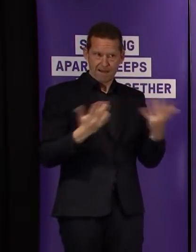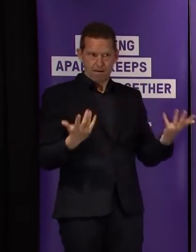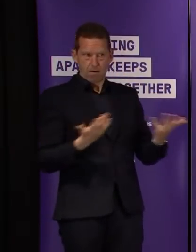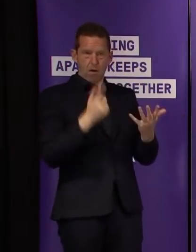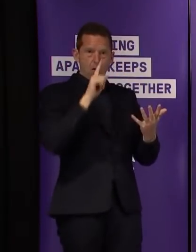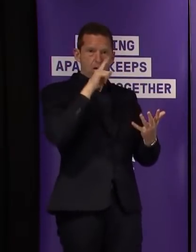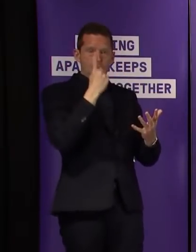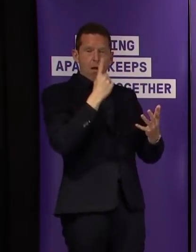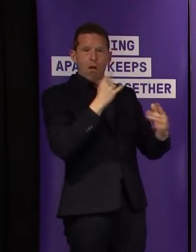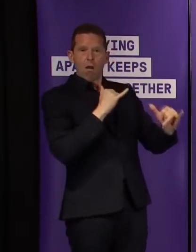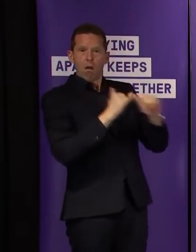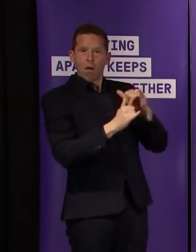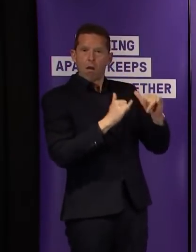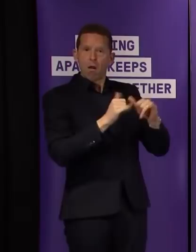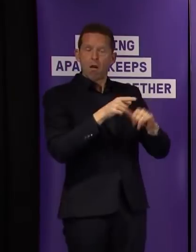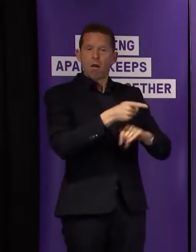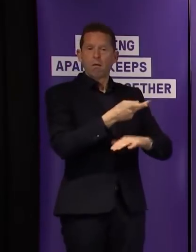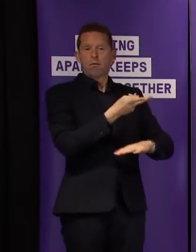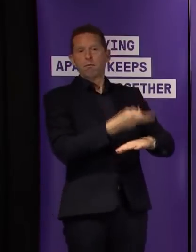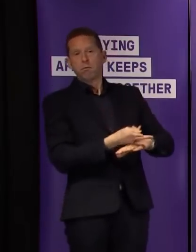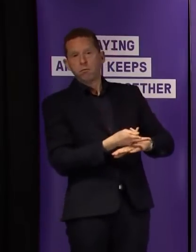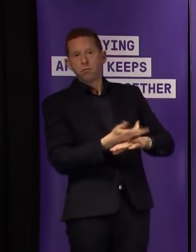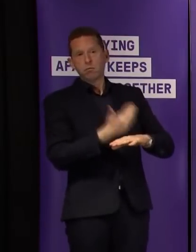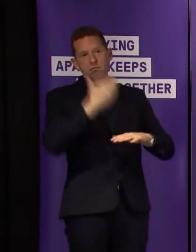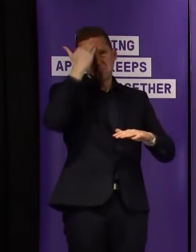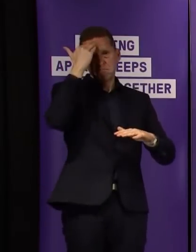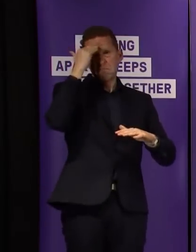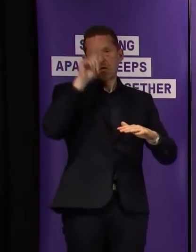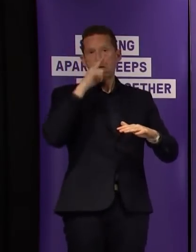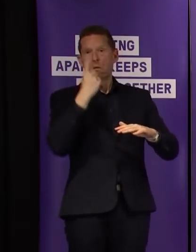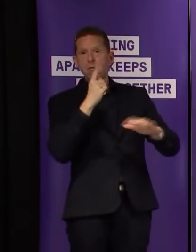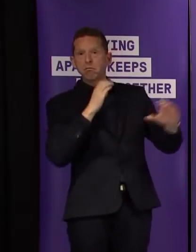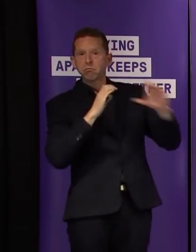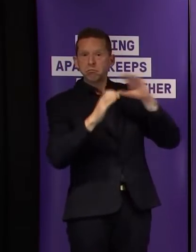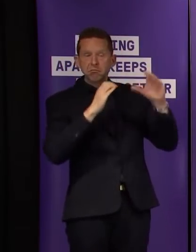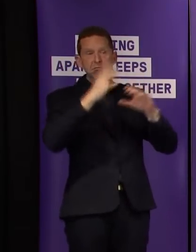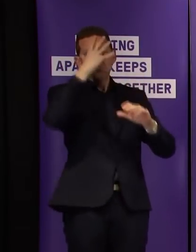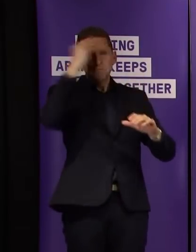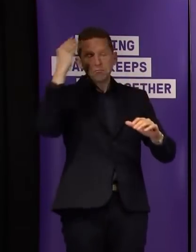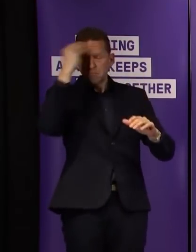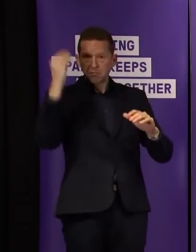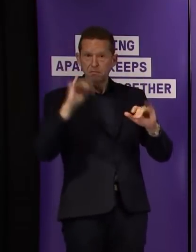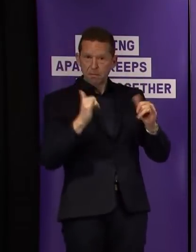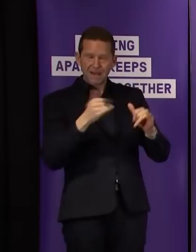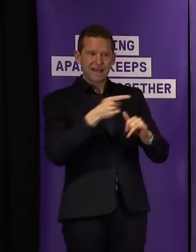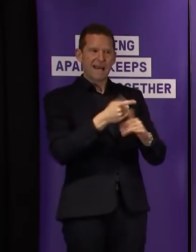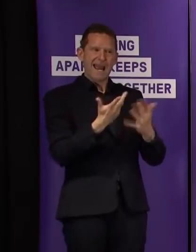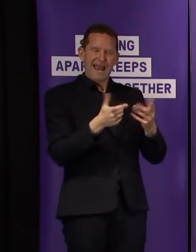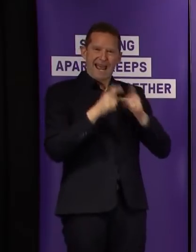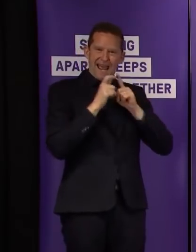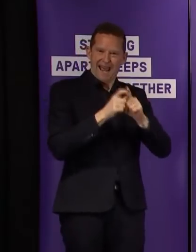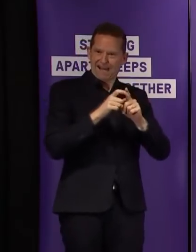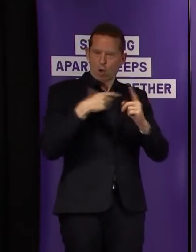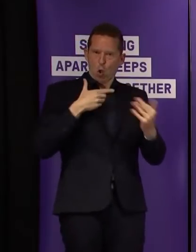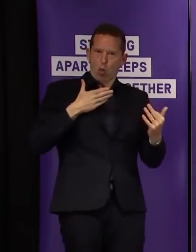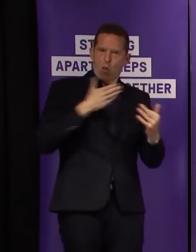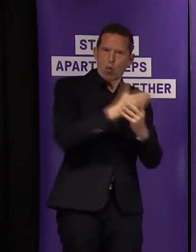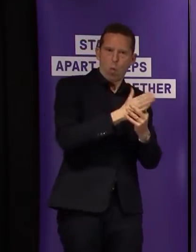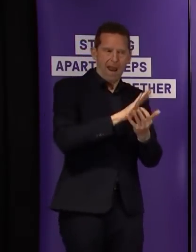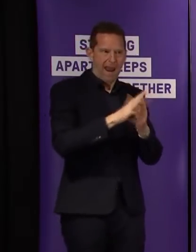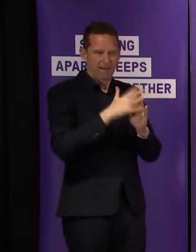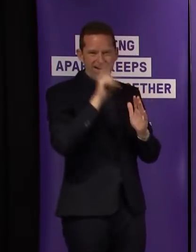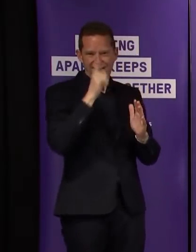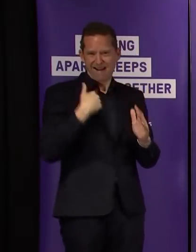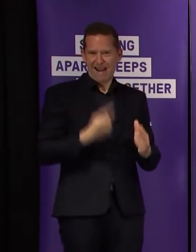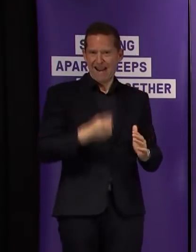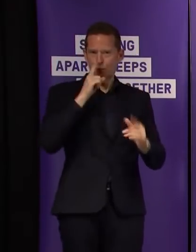of psychogeriatric issues or whatever it might be, they're not in a position to consent to an interview. It does get hard to get 100% of